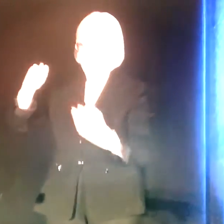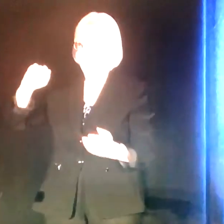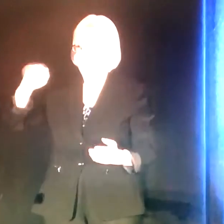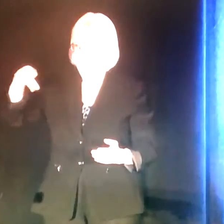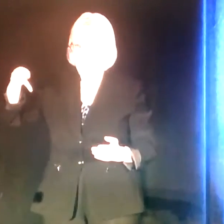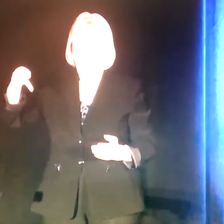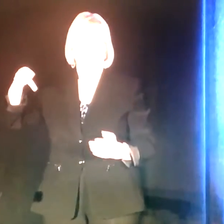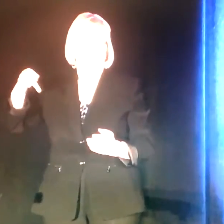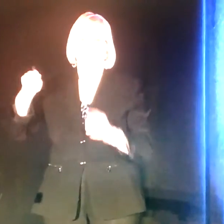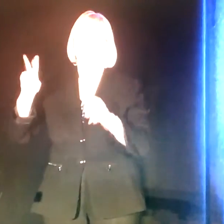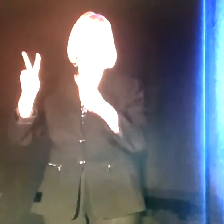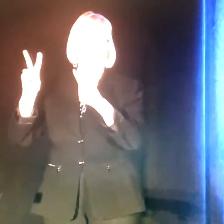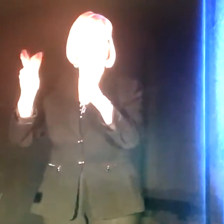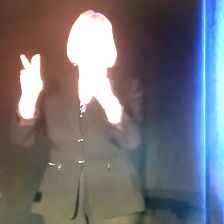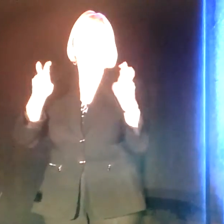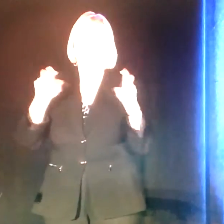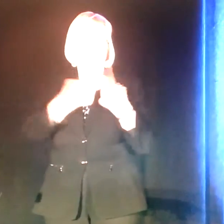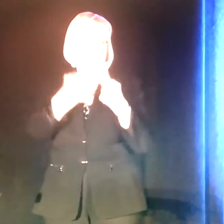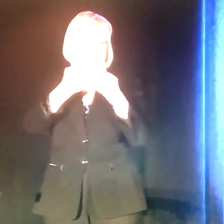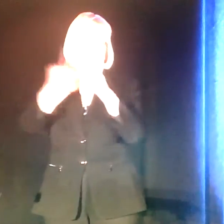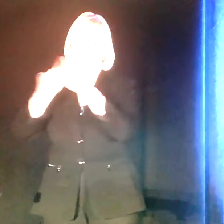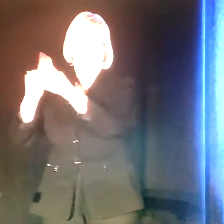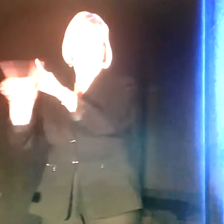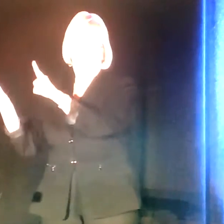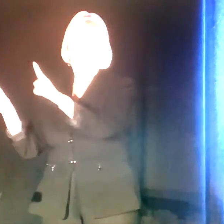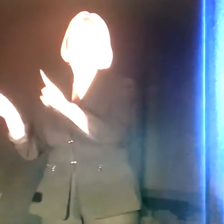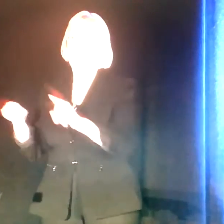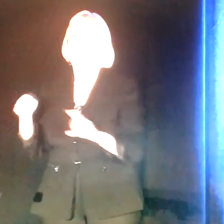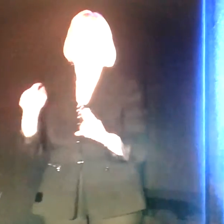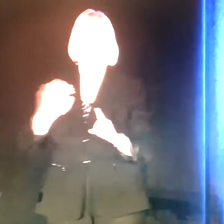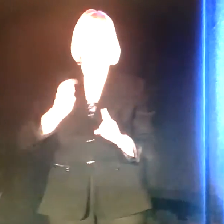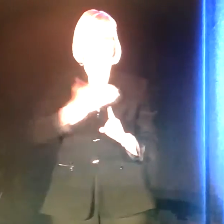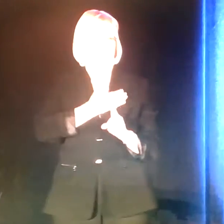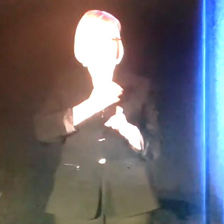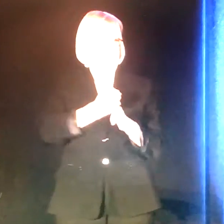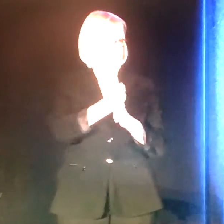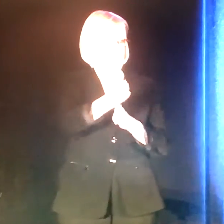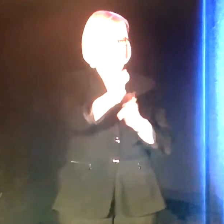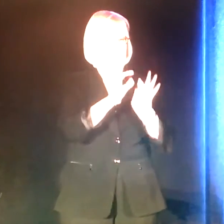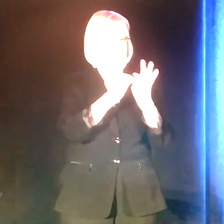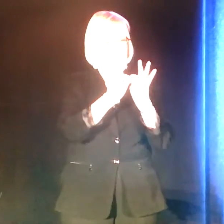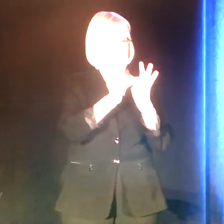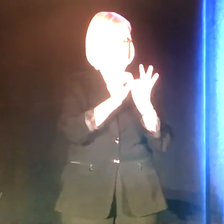Many people research that topic. There's very many different ones.